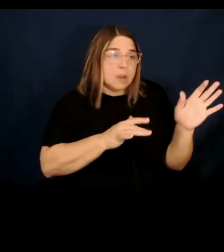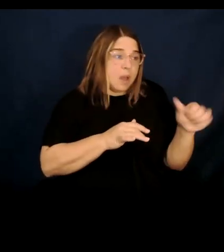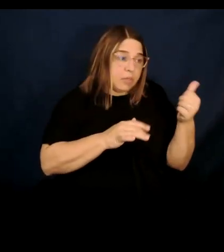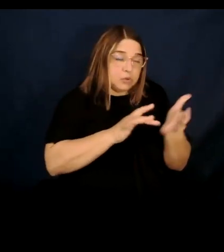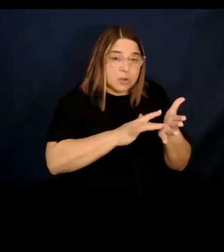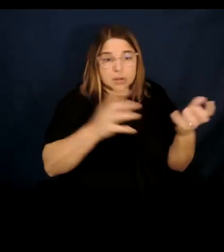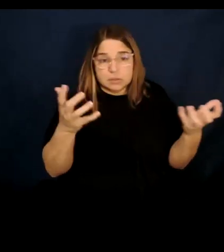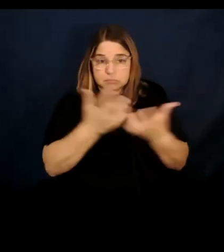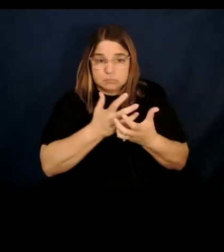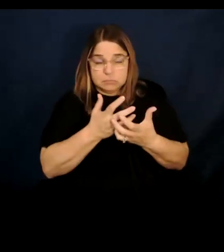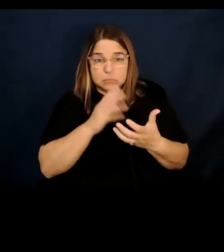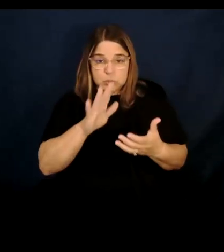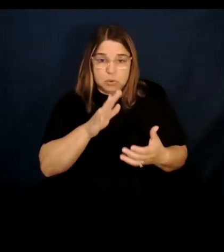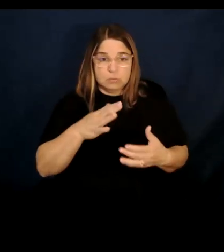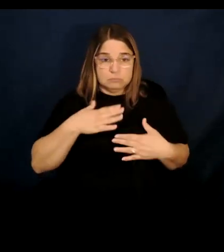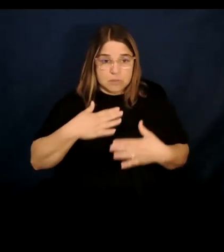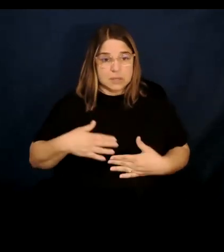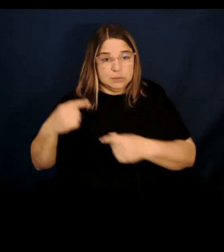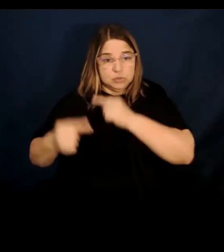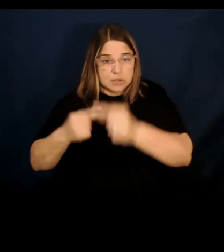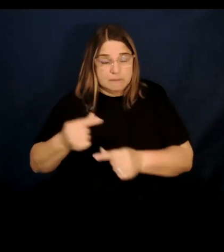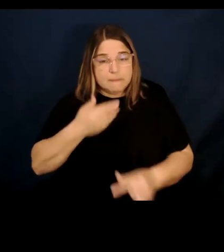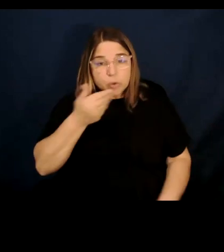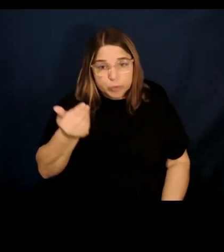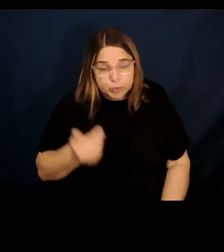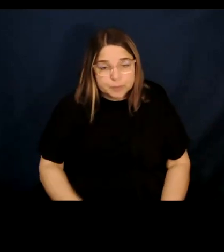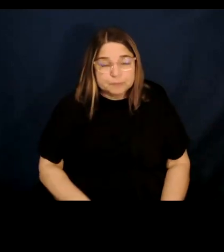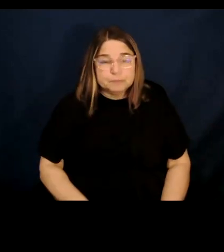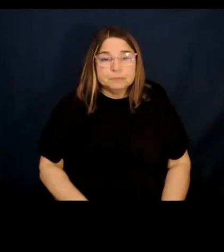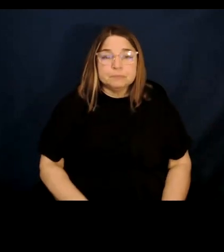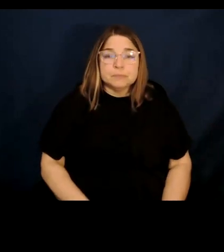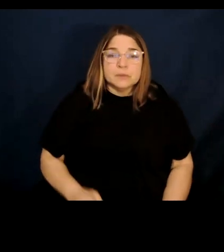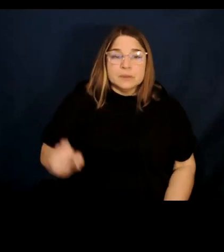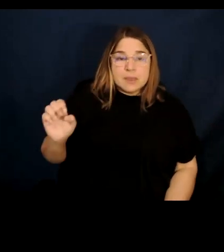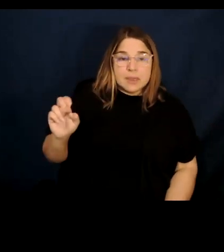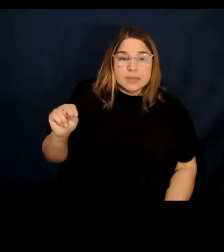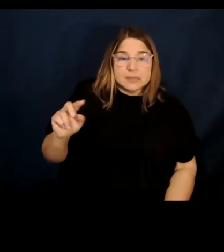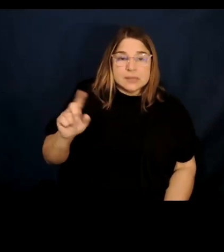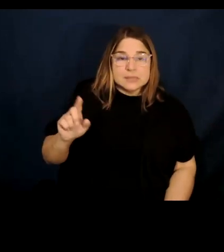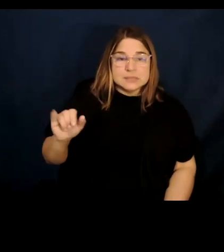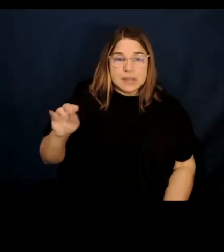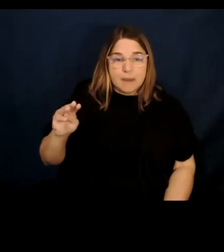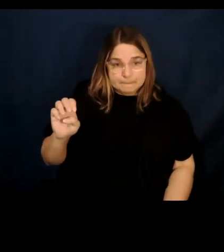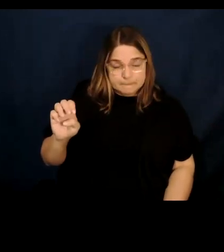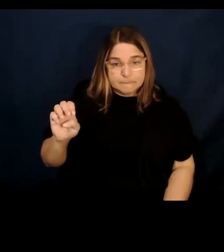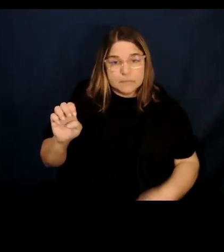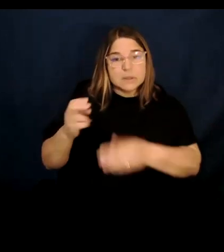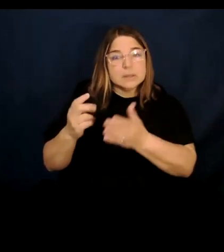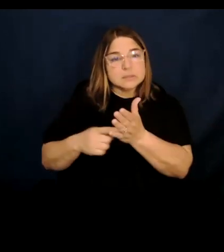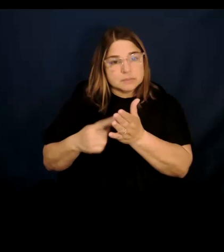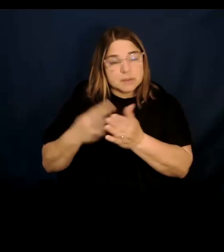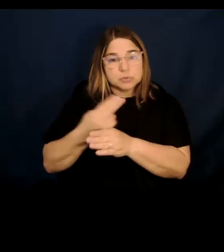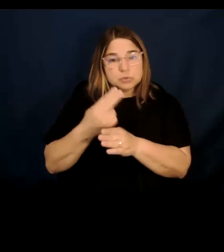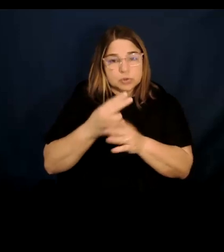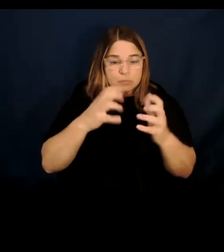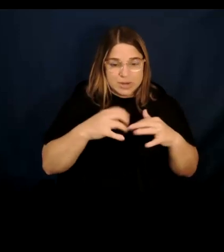your personalized enzymes. In the same respect, some of these enzymes are utilized to break down the medication and clear them from your